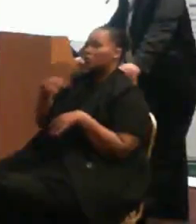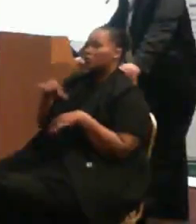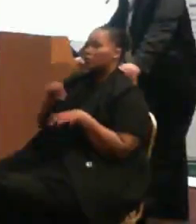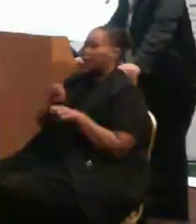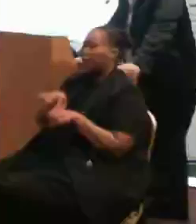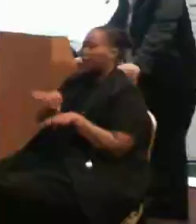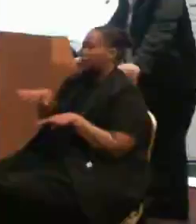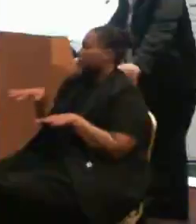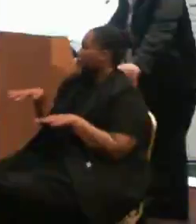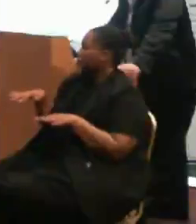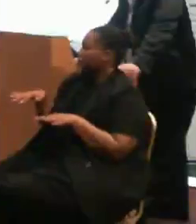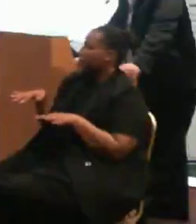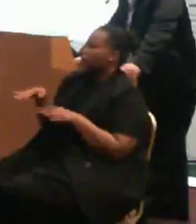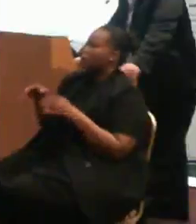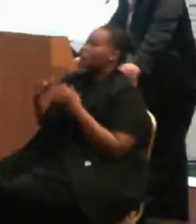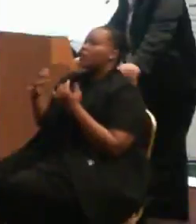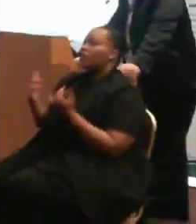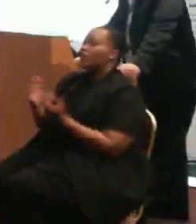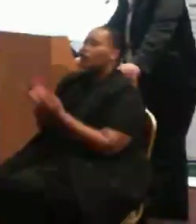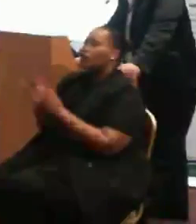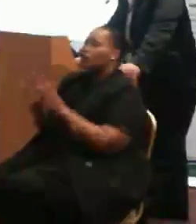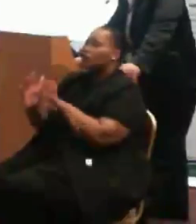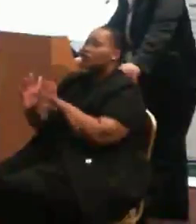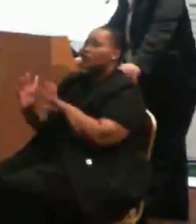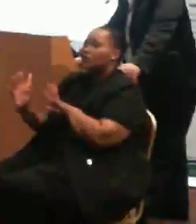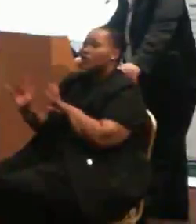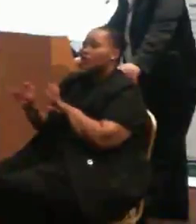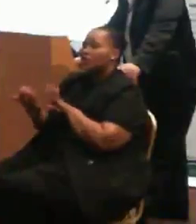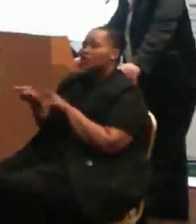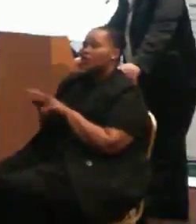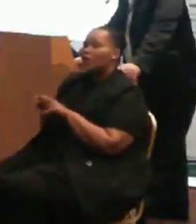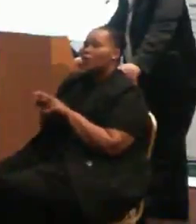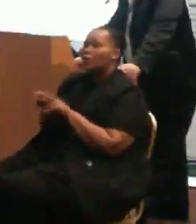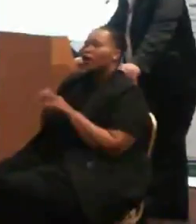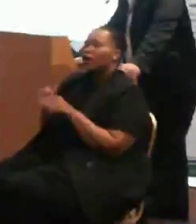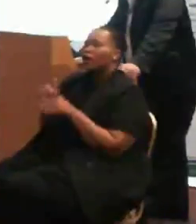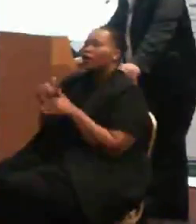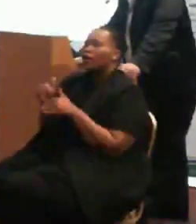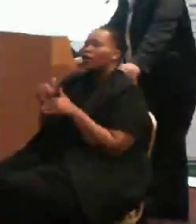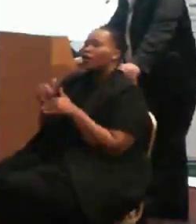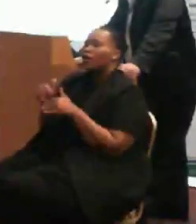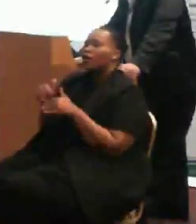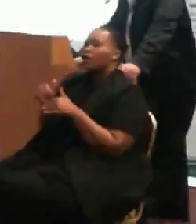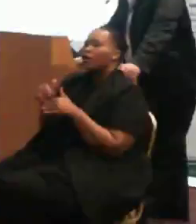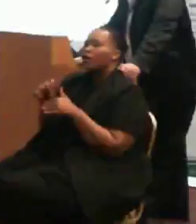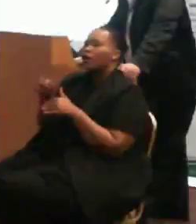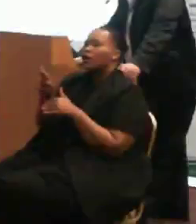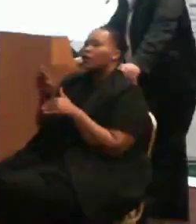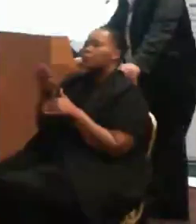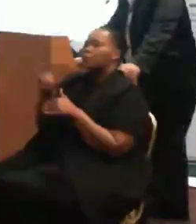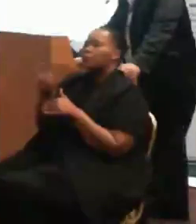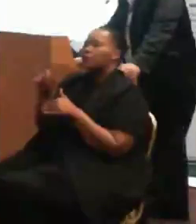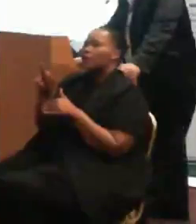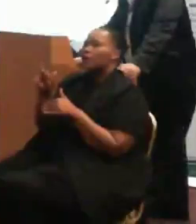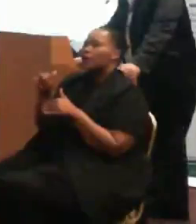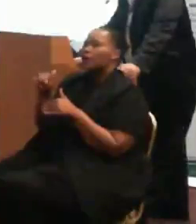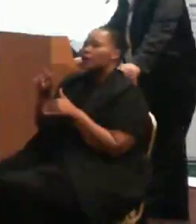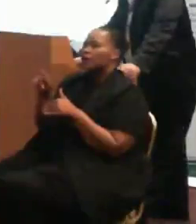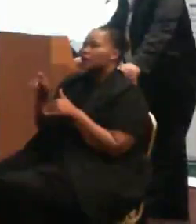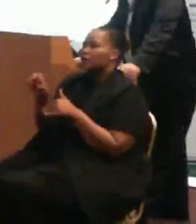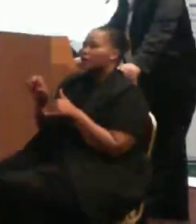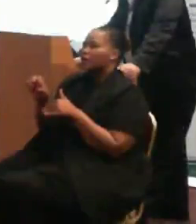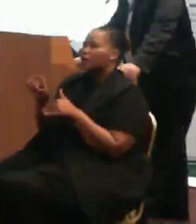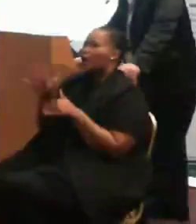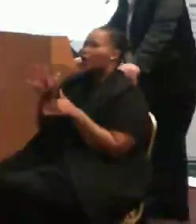with the blessing of Nersa and the arbitration process, I will illustrate the extent of the rottenness in the